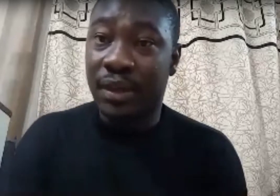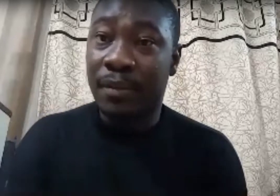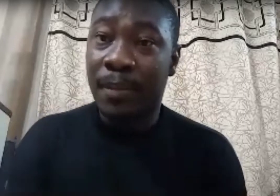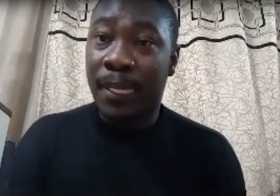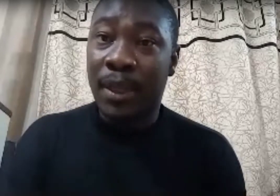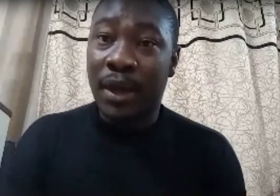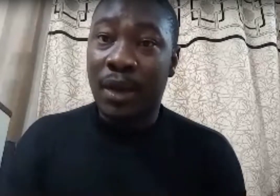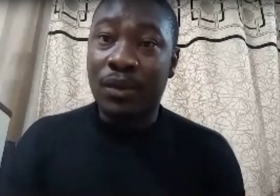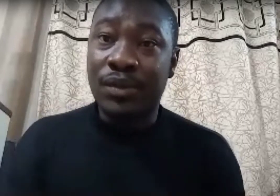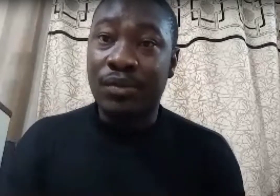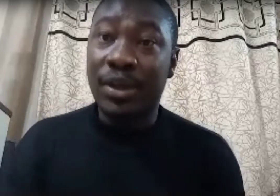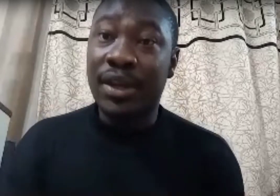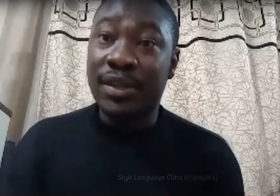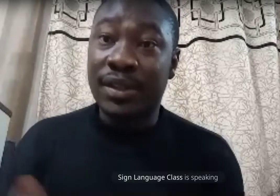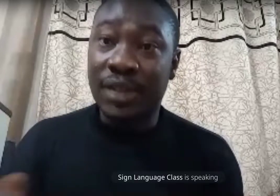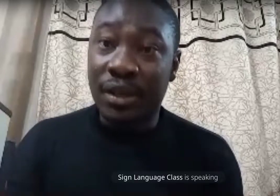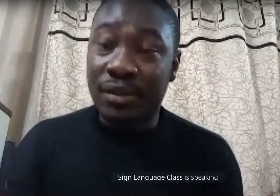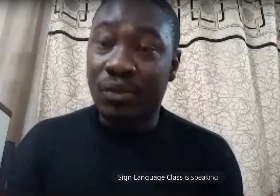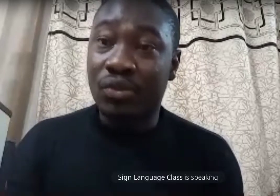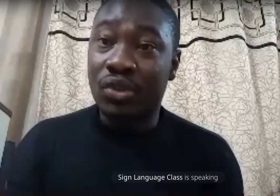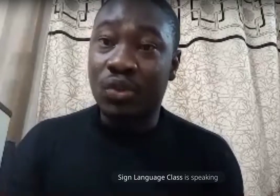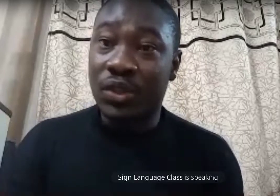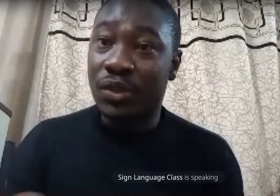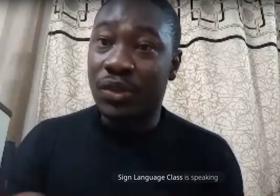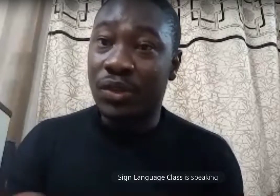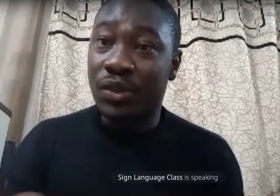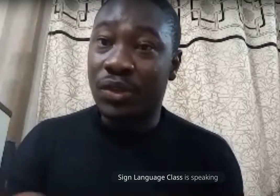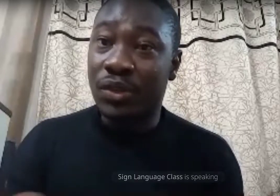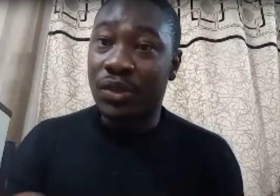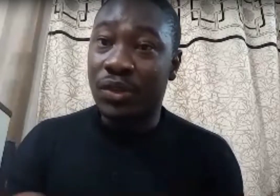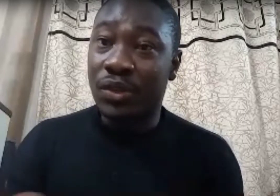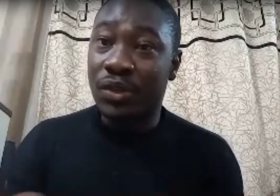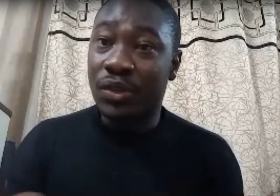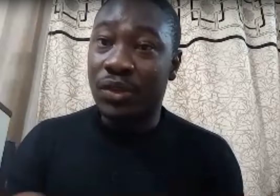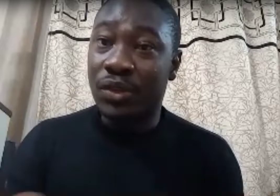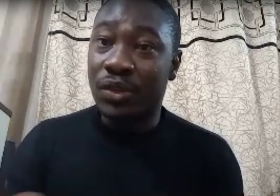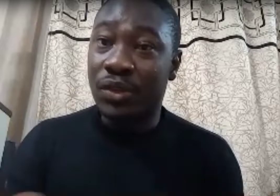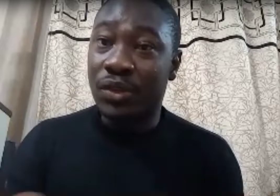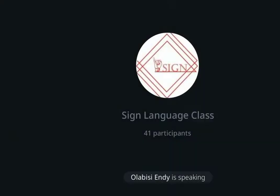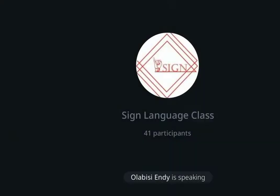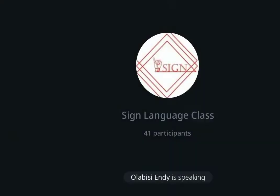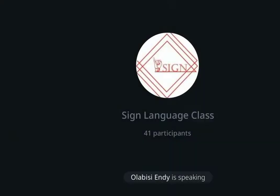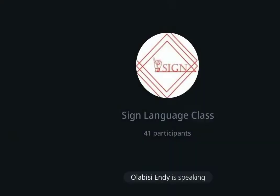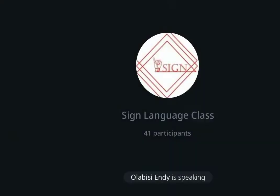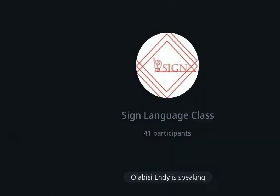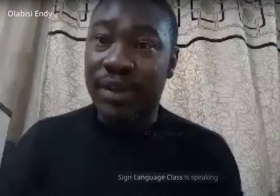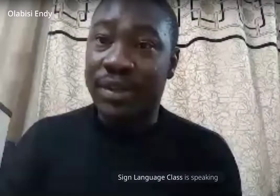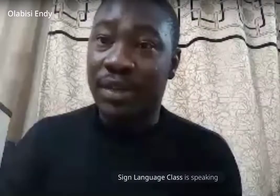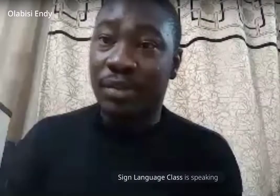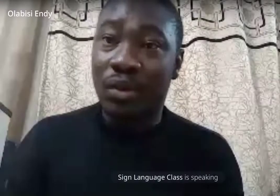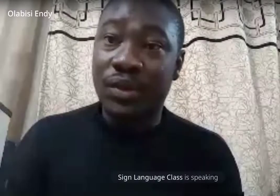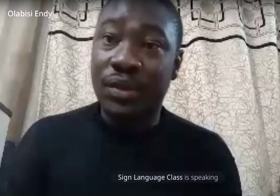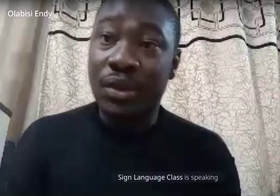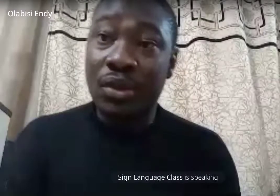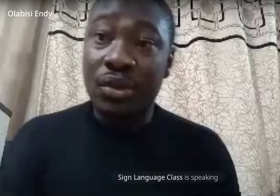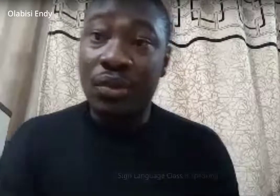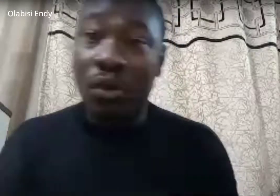I was really entertained because you all did wonderfully well. So the first on your own work